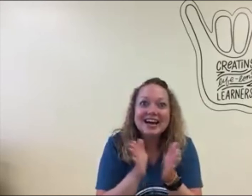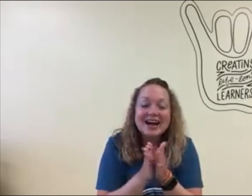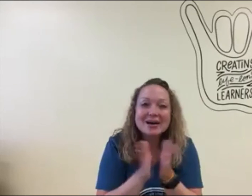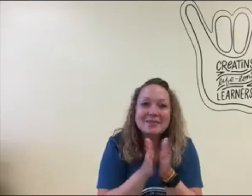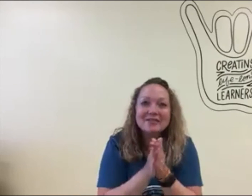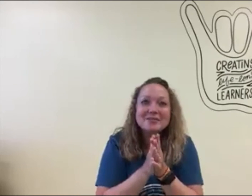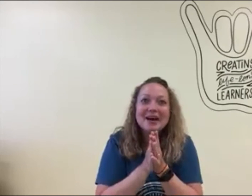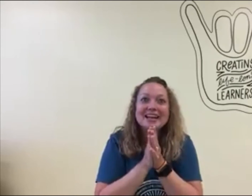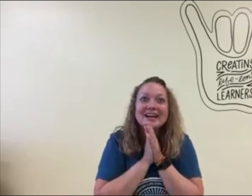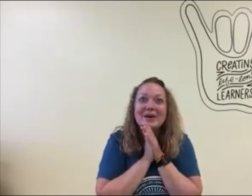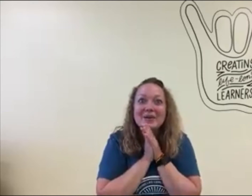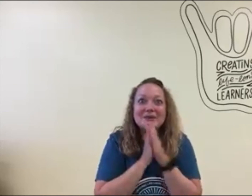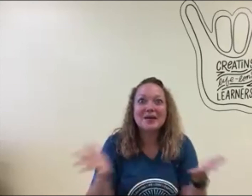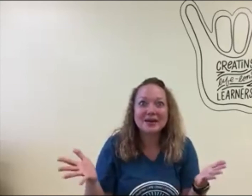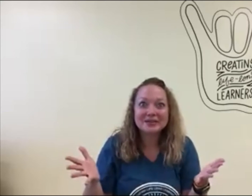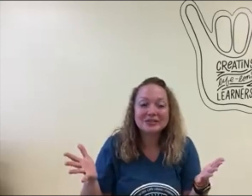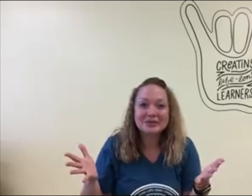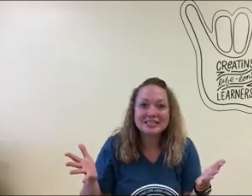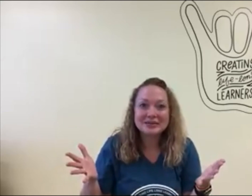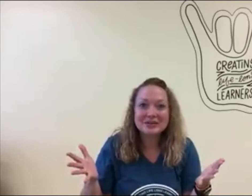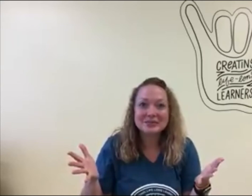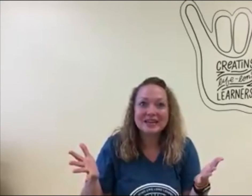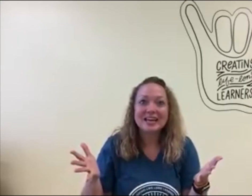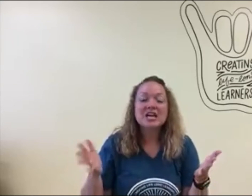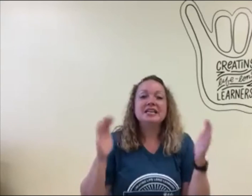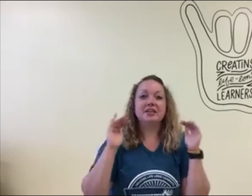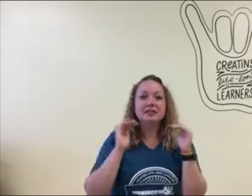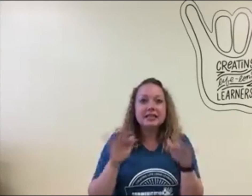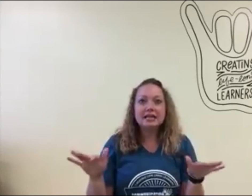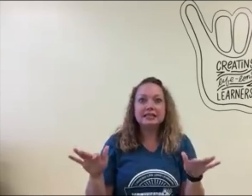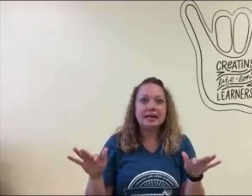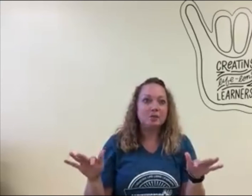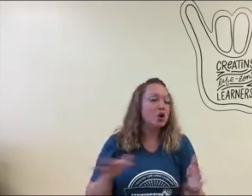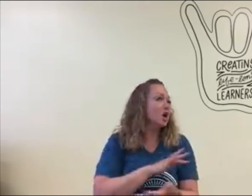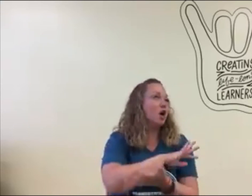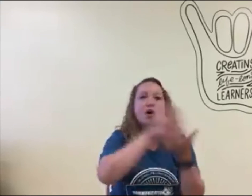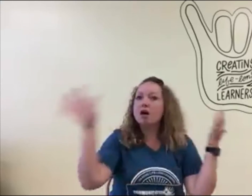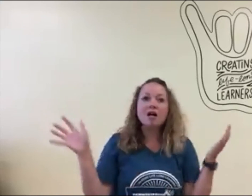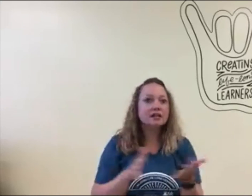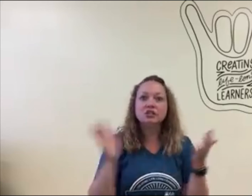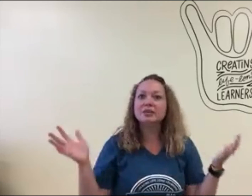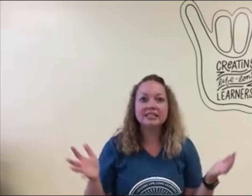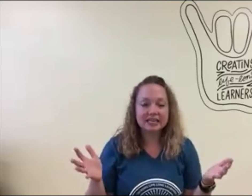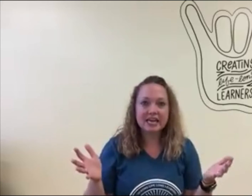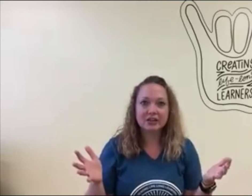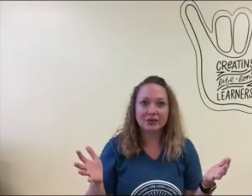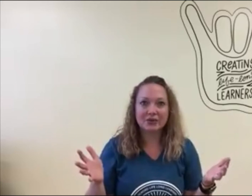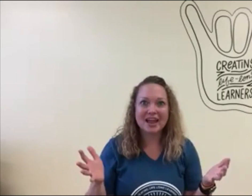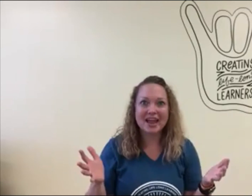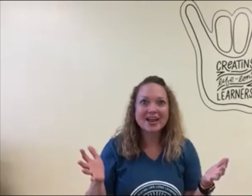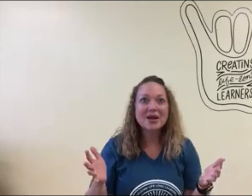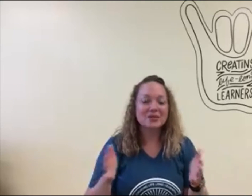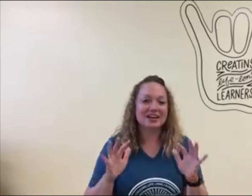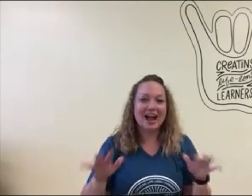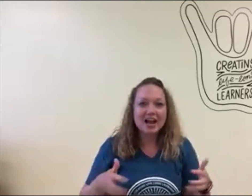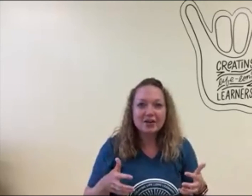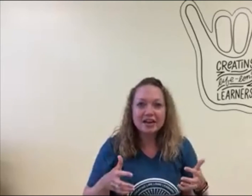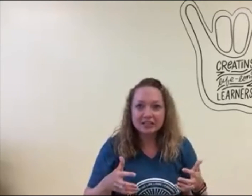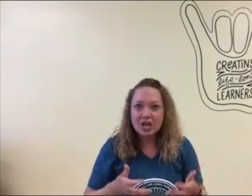job, everybody. I hope your parents joined in with me. Now, this last time, we're gonna all do it together, okay? We're gonna hide our hands, we're